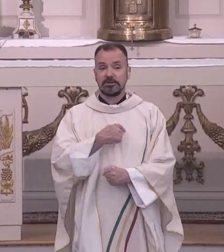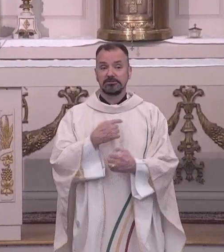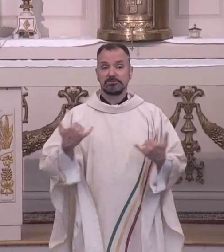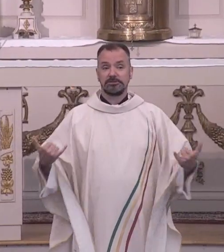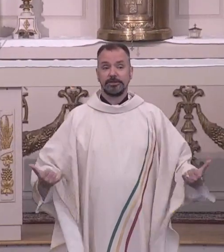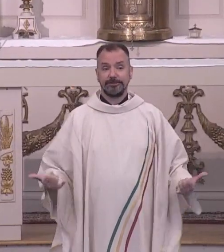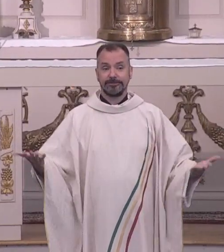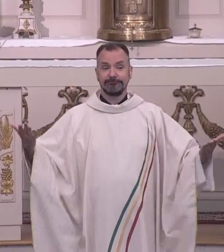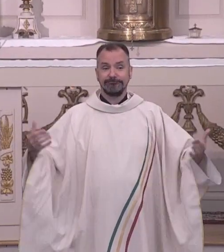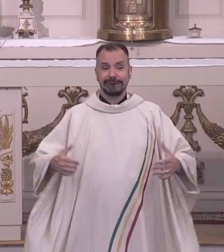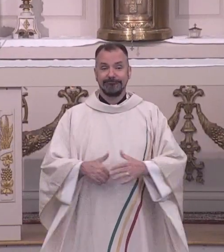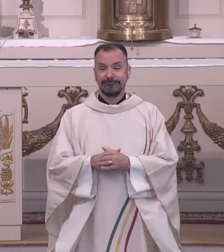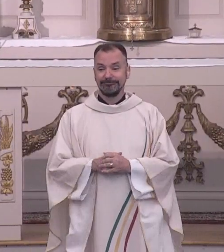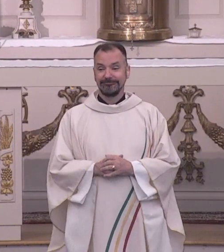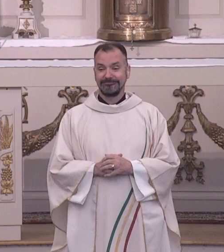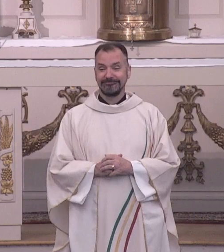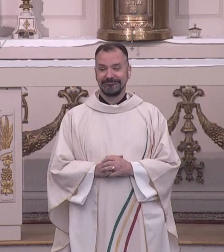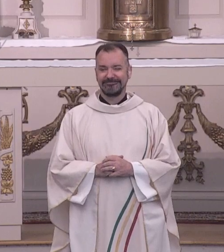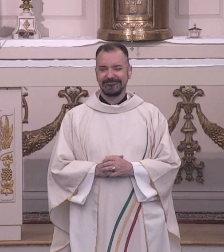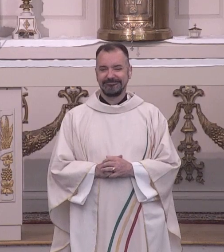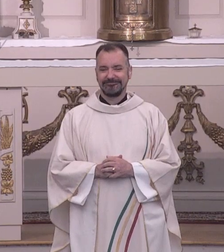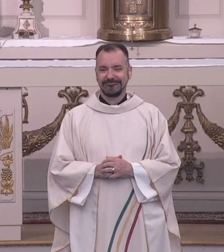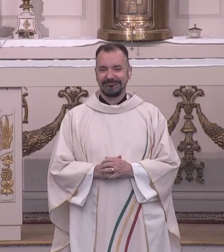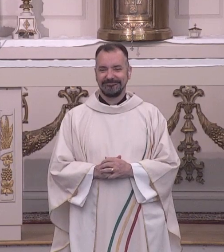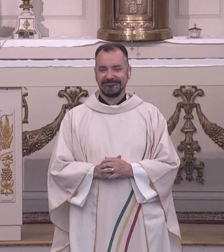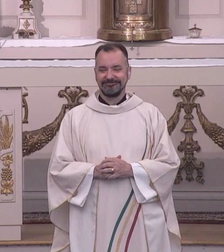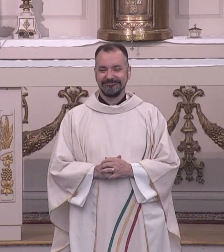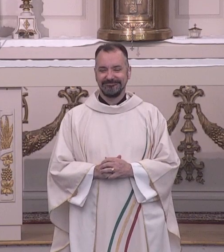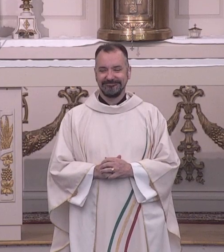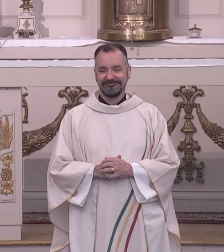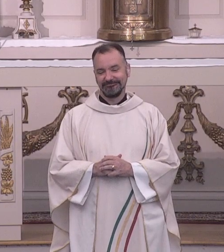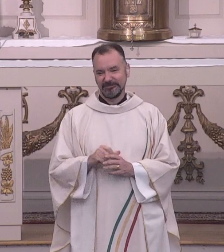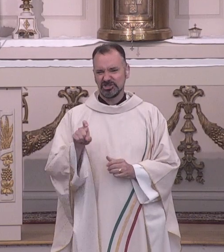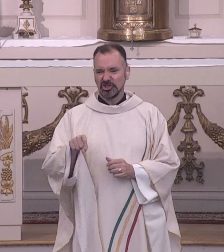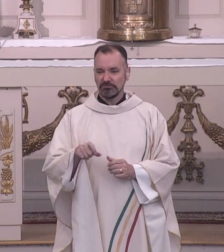Well, the Holy Spirit is with us now, it seems,